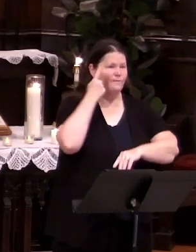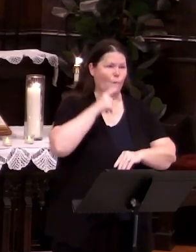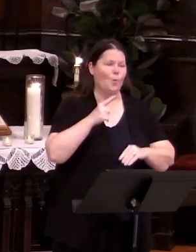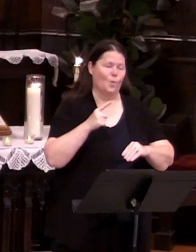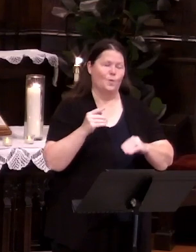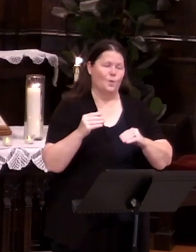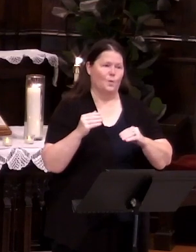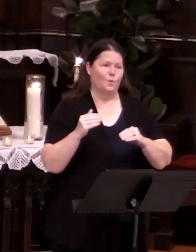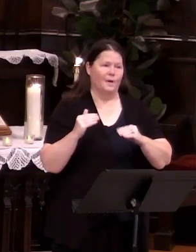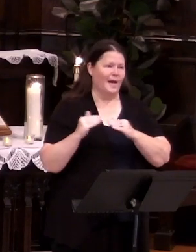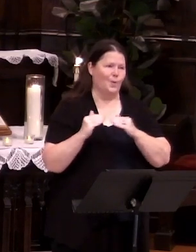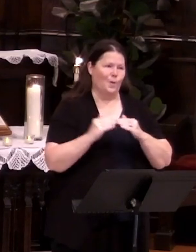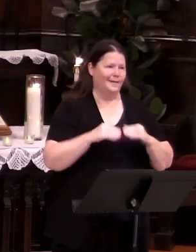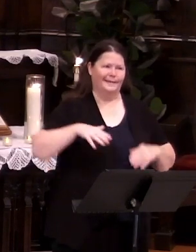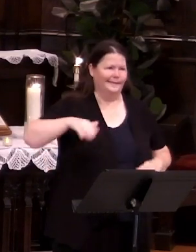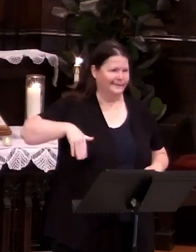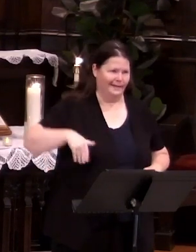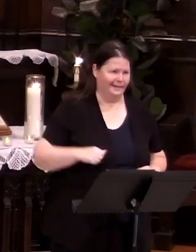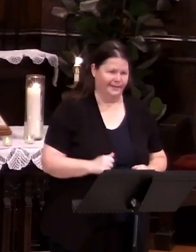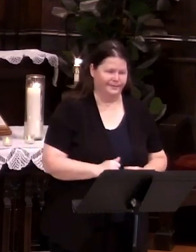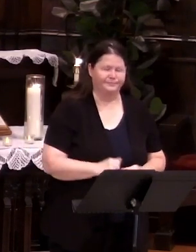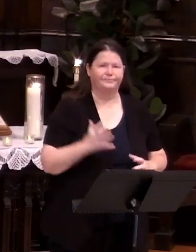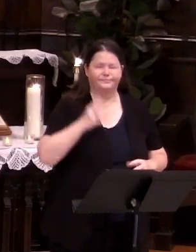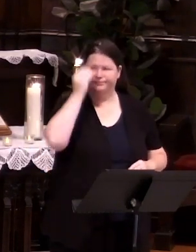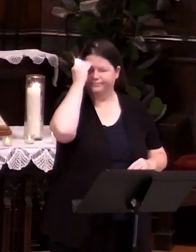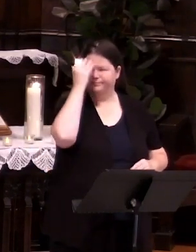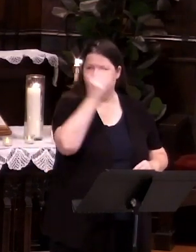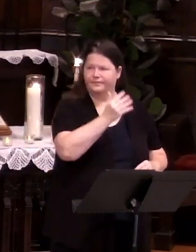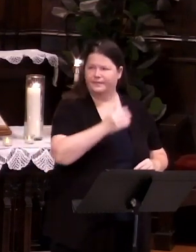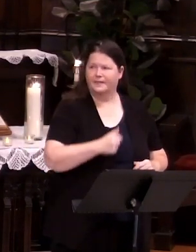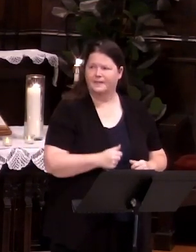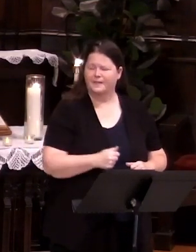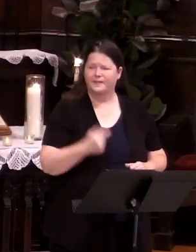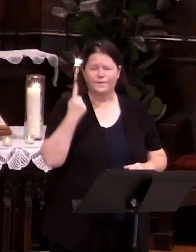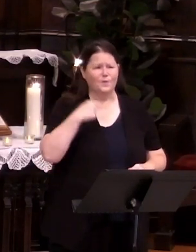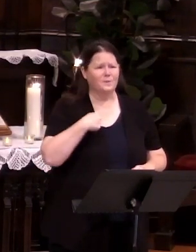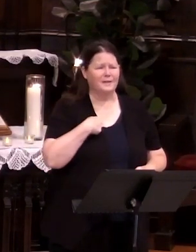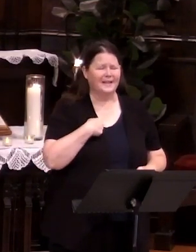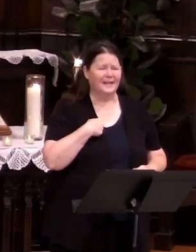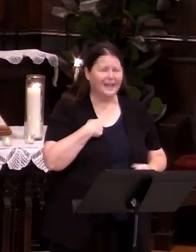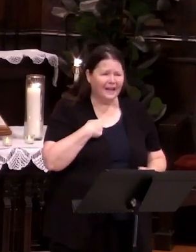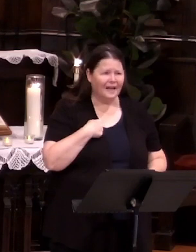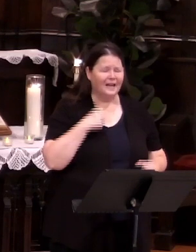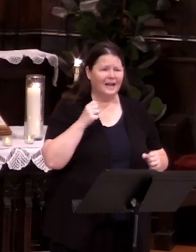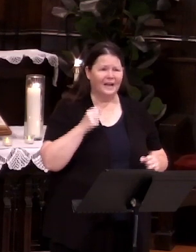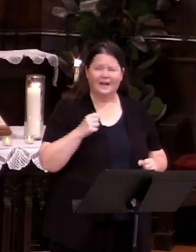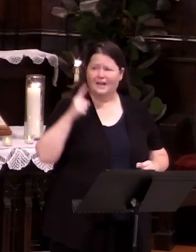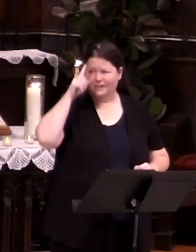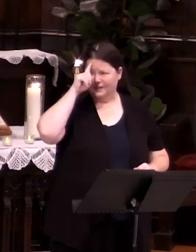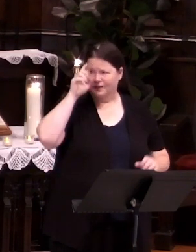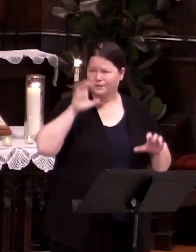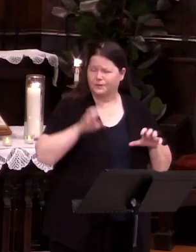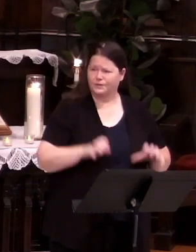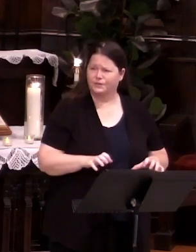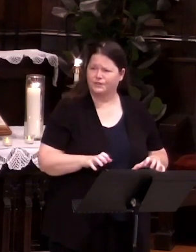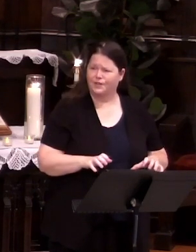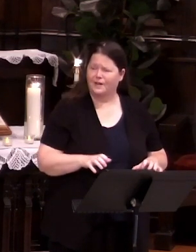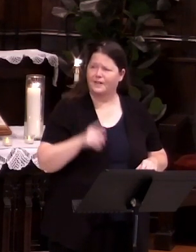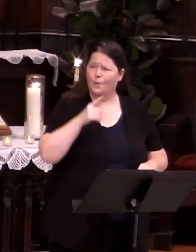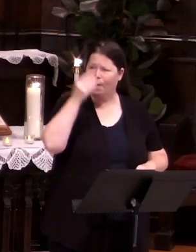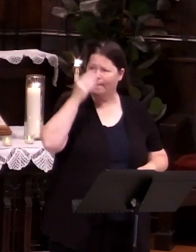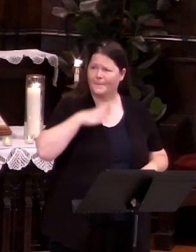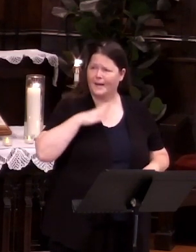this week, I have to tell you, I was so dismayed to hear a man running for political